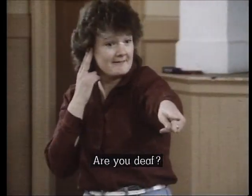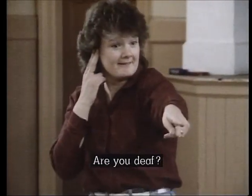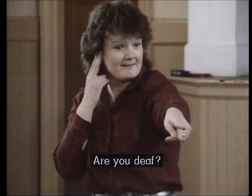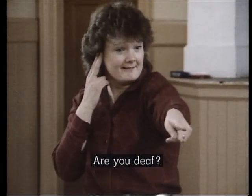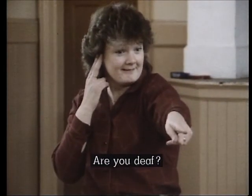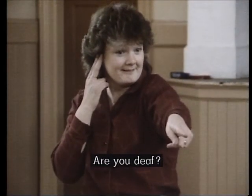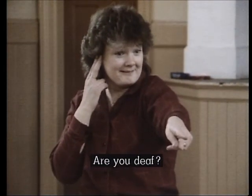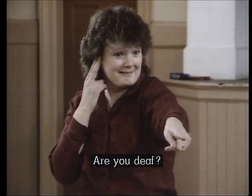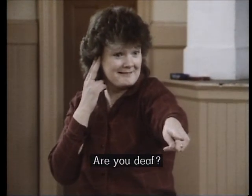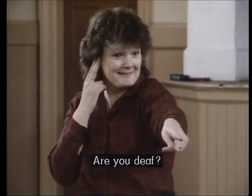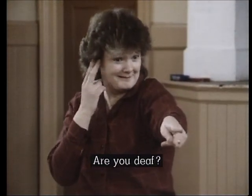Are you deaf?